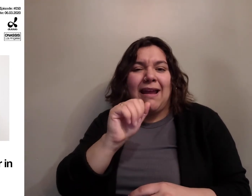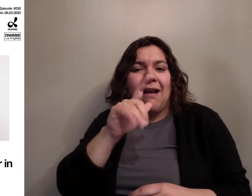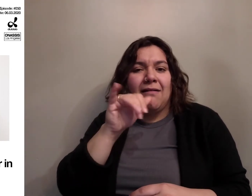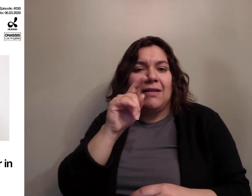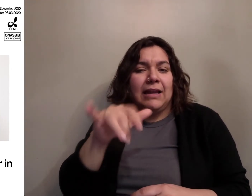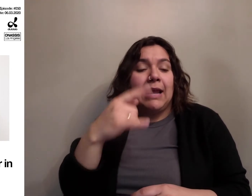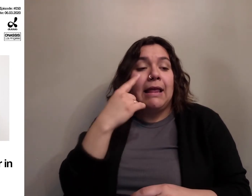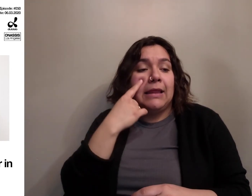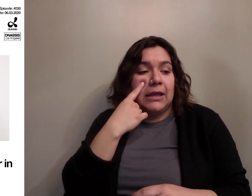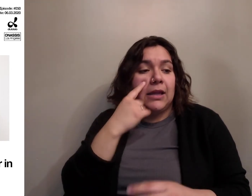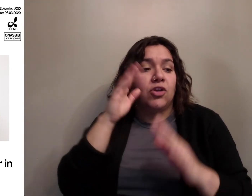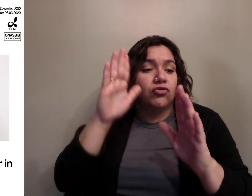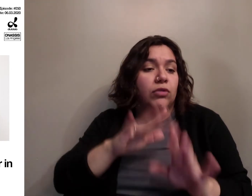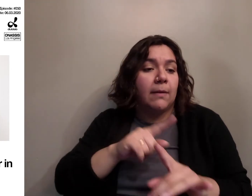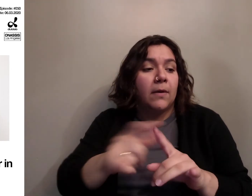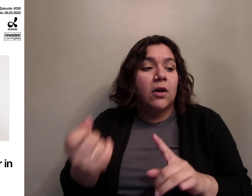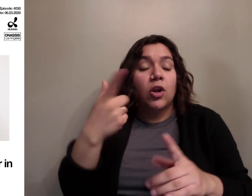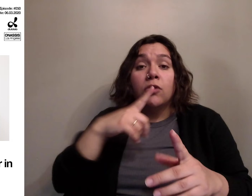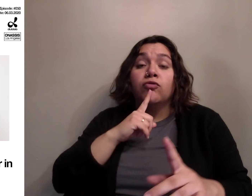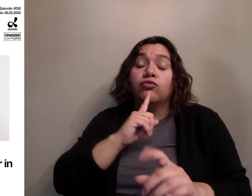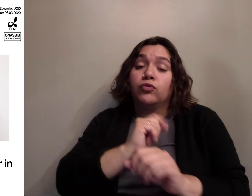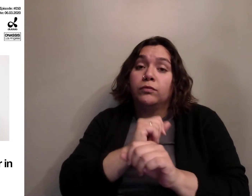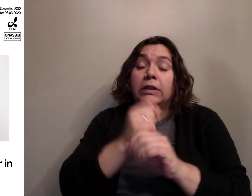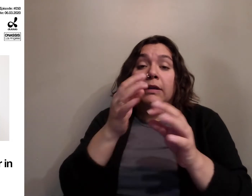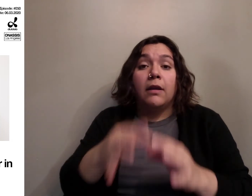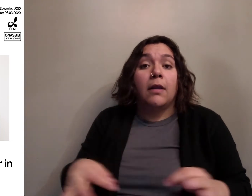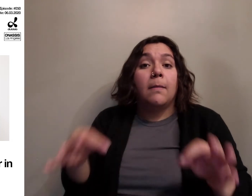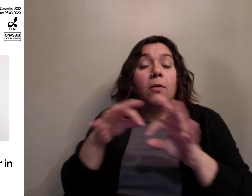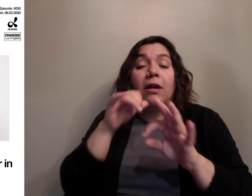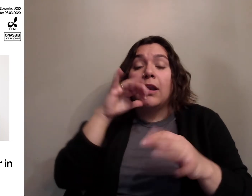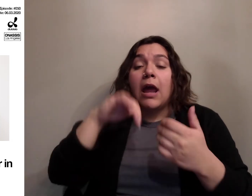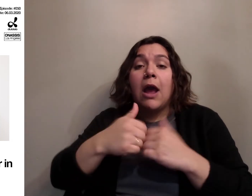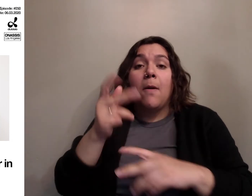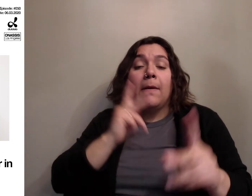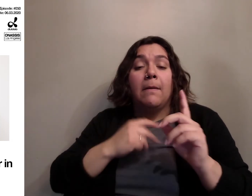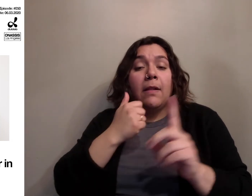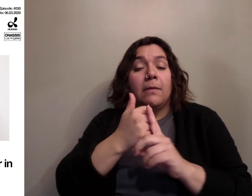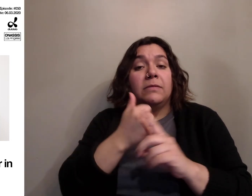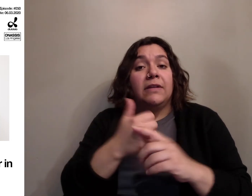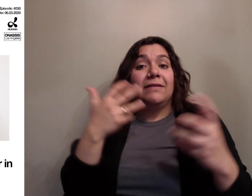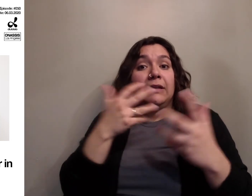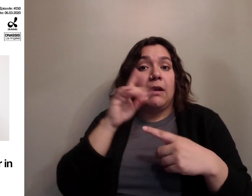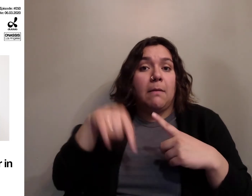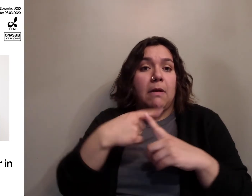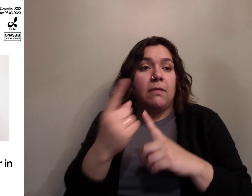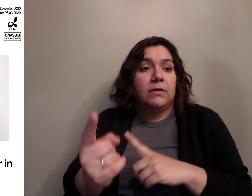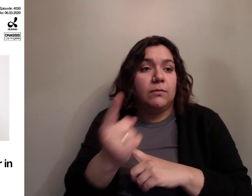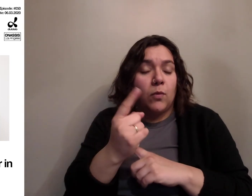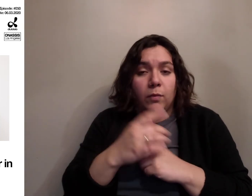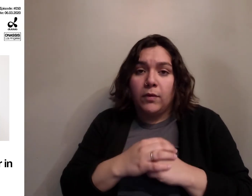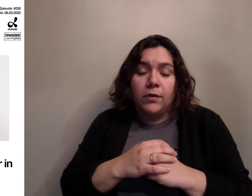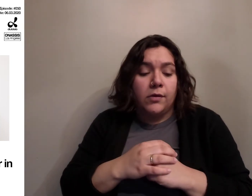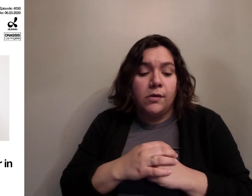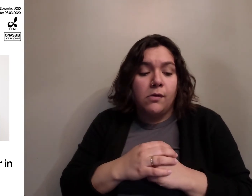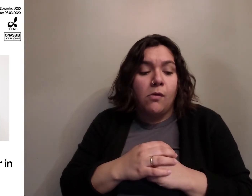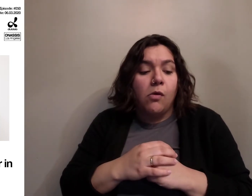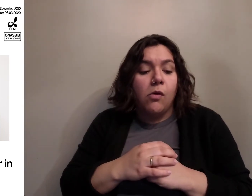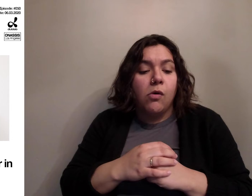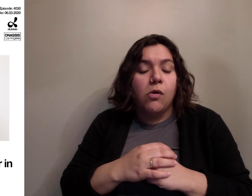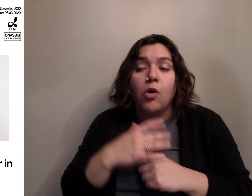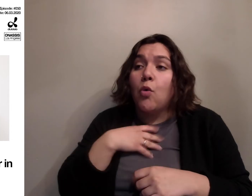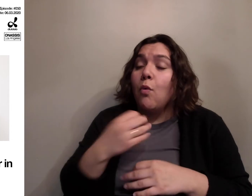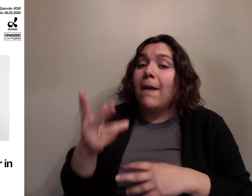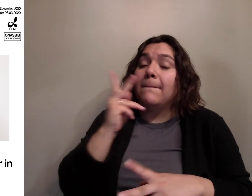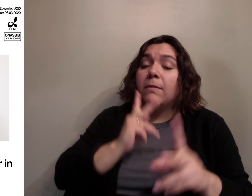everyone's facing this reality. And I think that that's great. But what really matters is not how people are terrified of